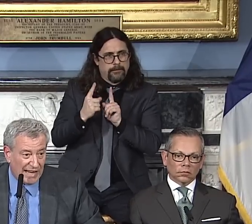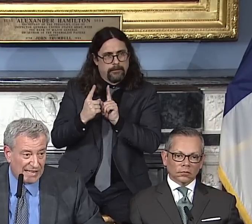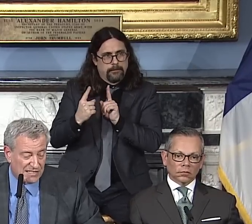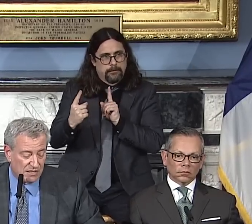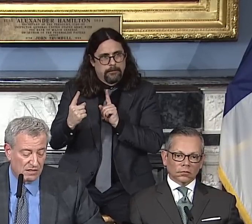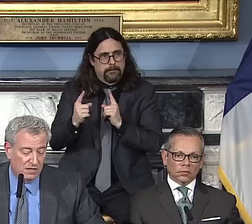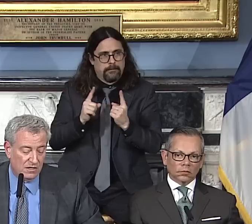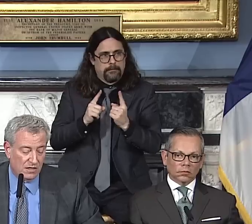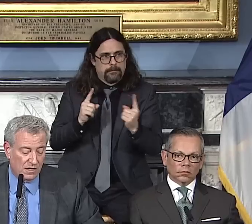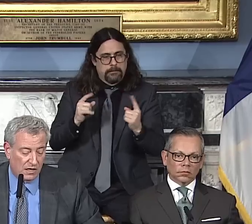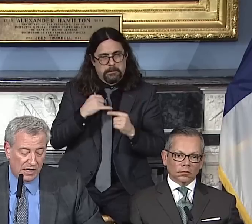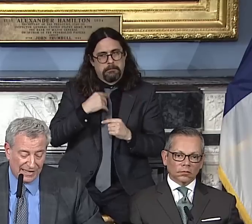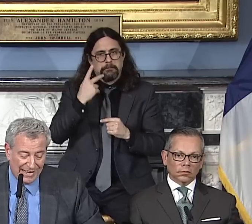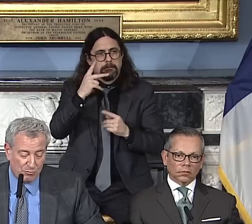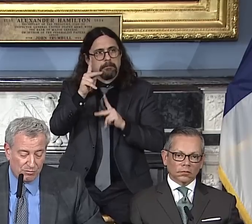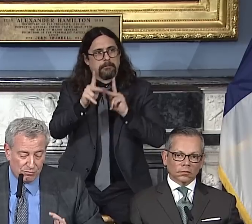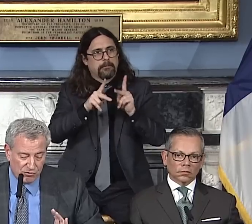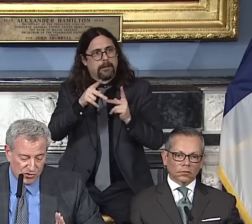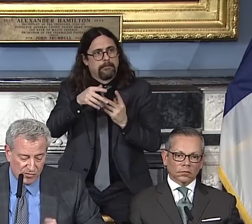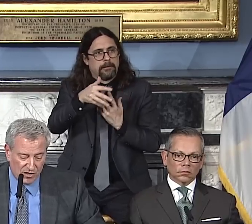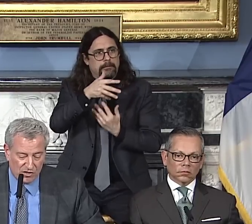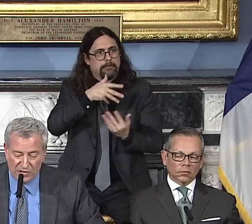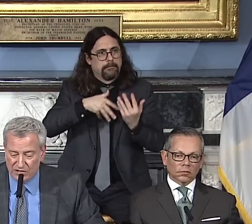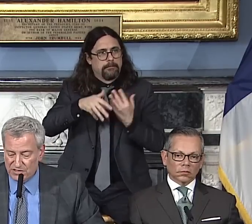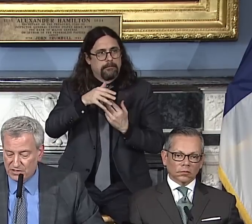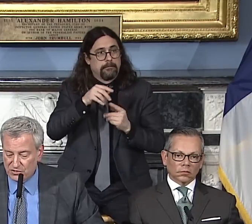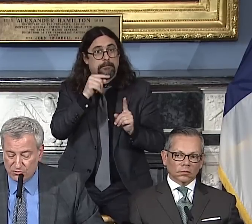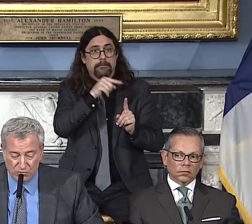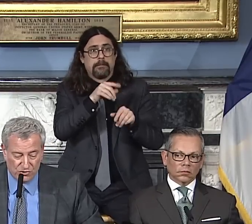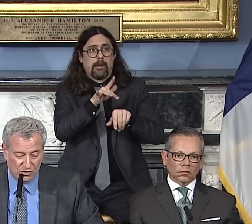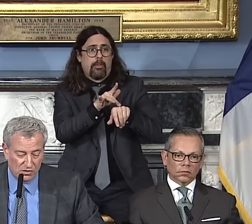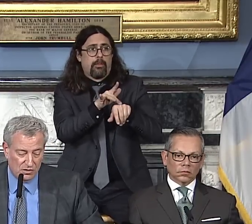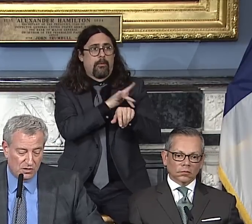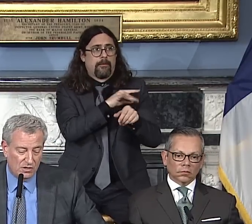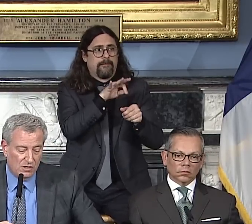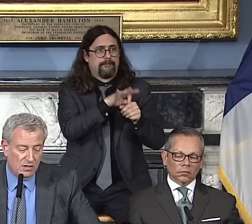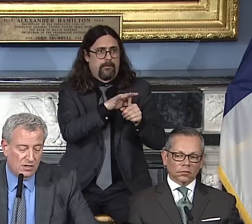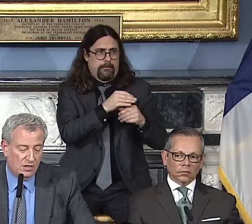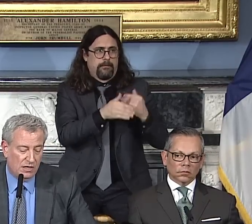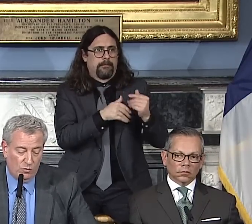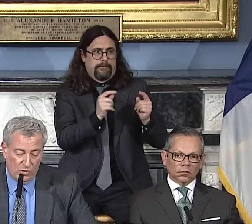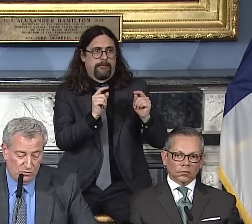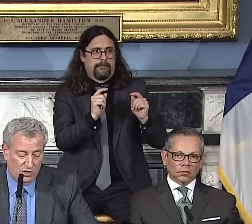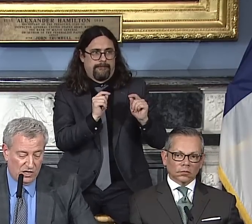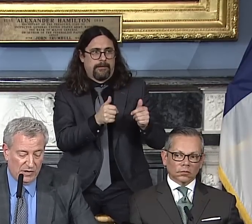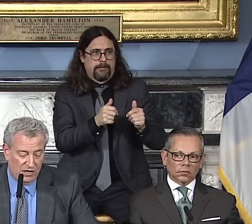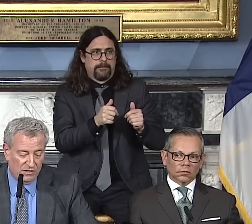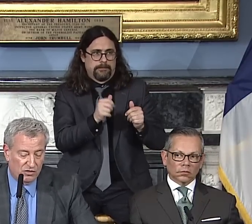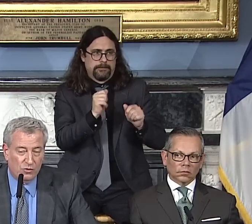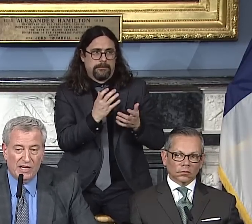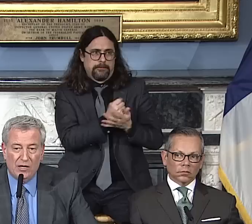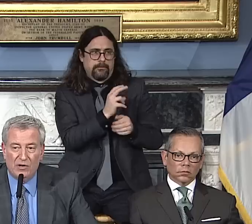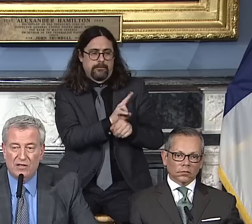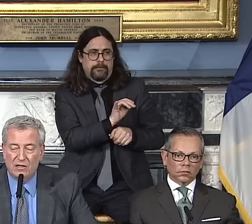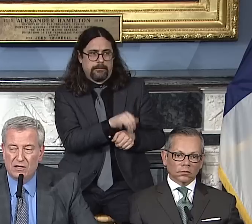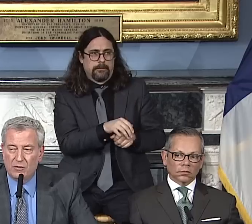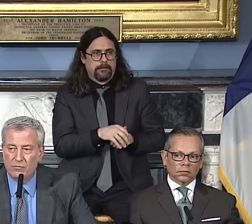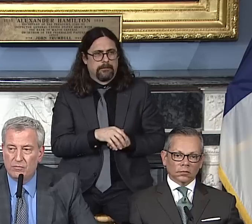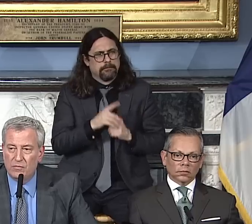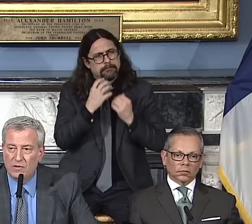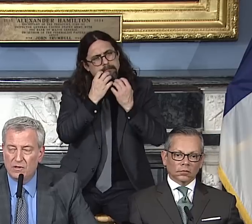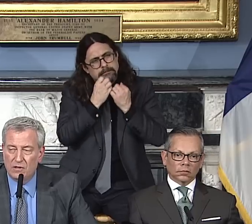very fast. And again, preserving our democracy is crucial. We'll talk about it in the Q&A,